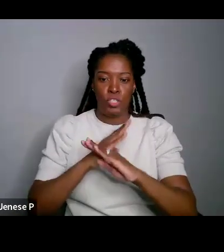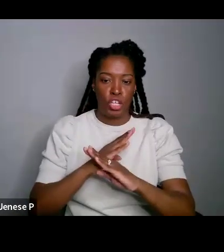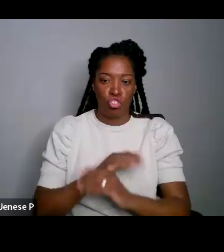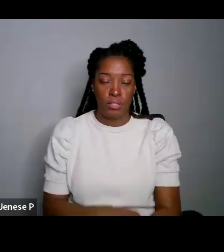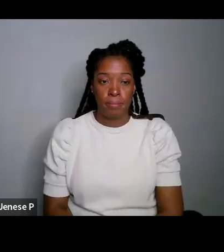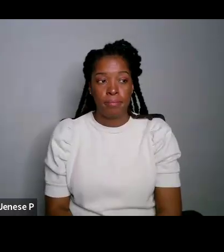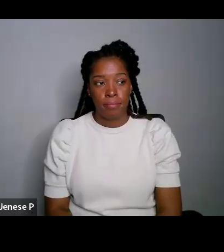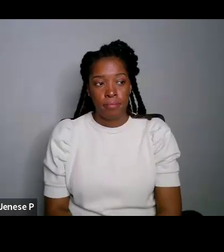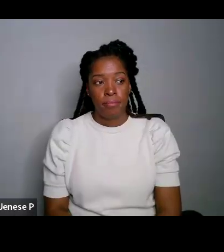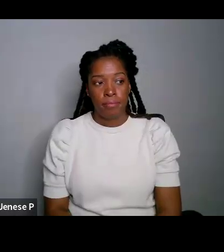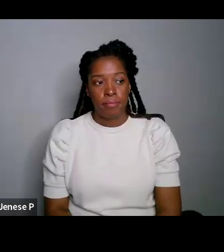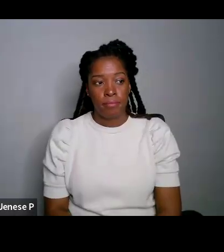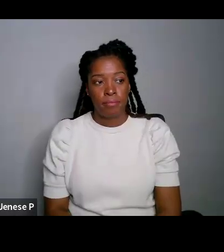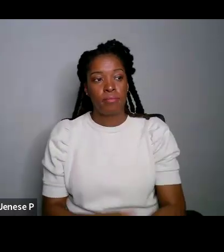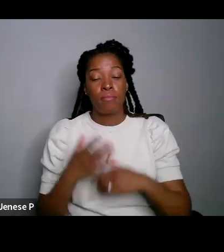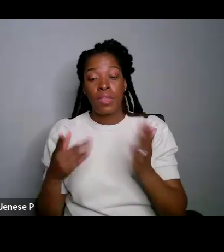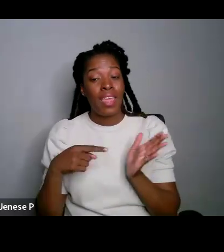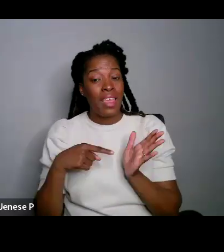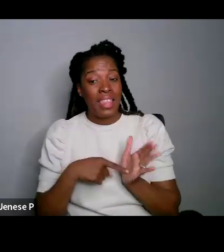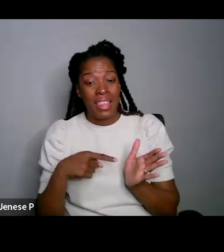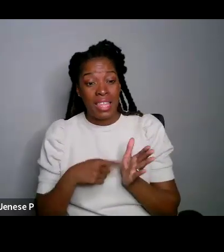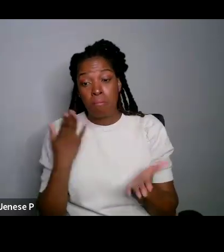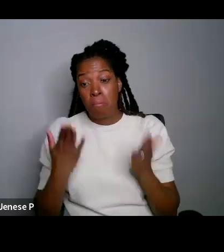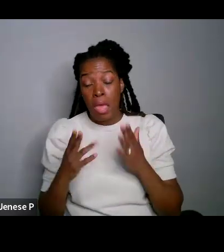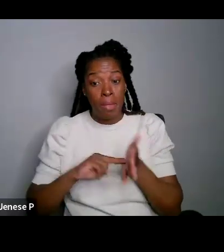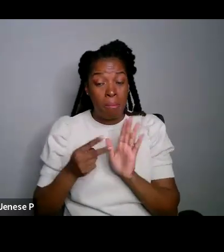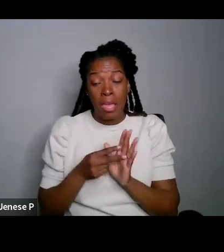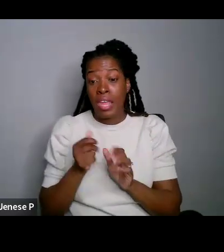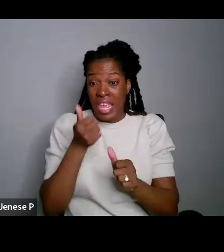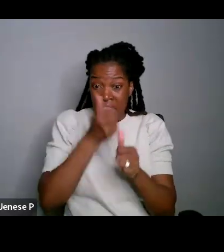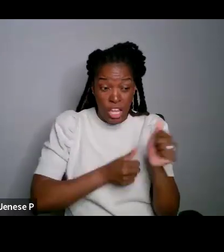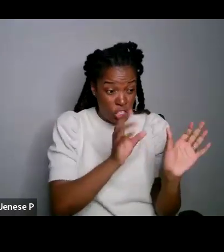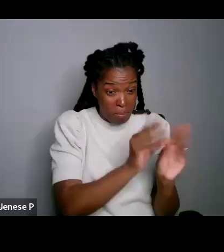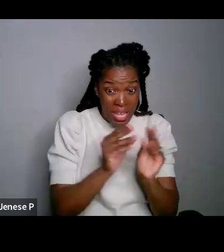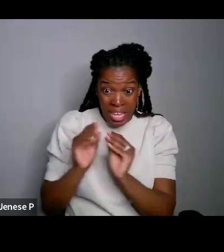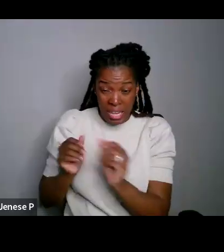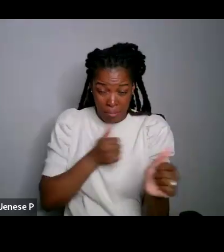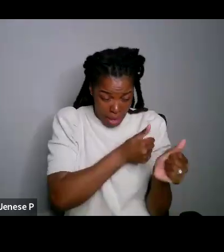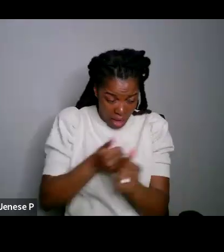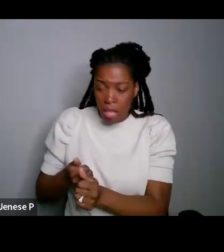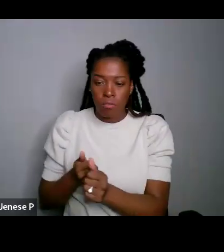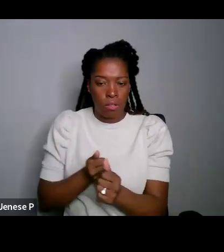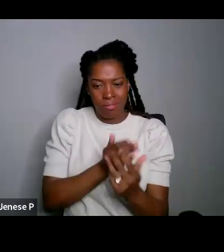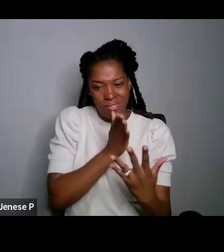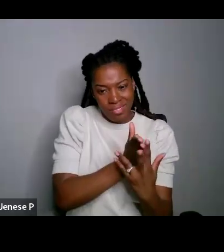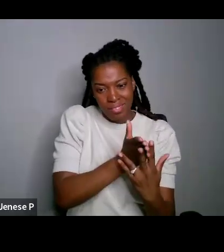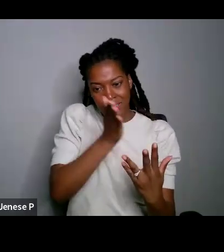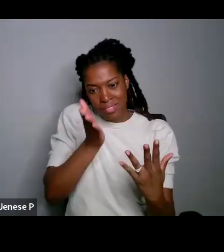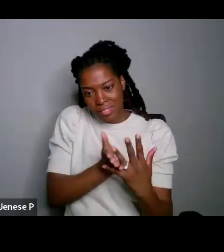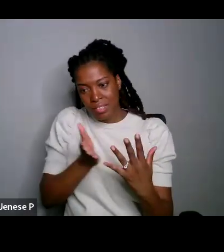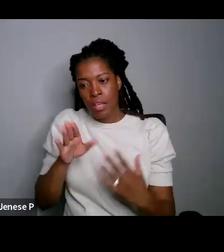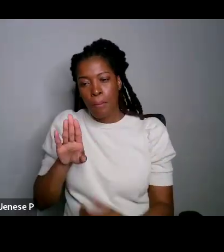This might look like building in buffers between meetings. This might look like building in